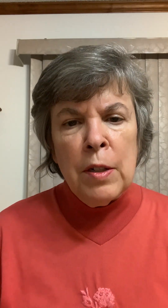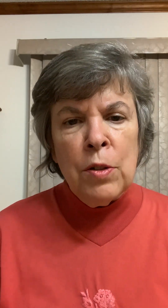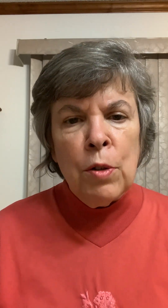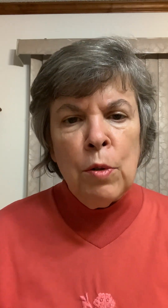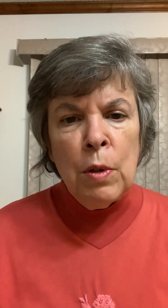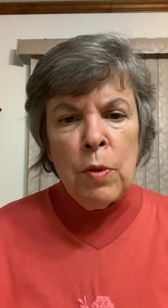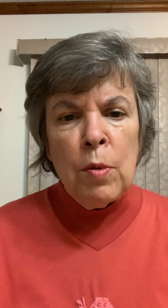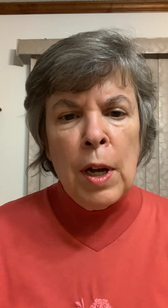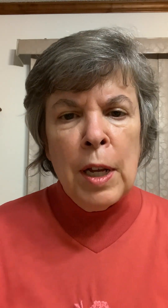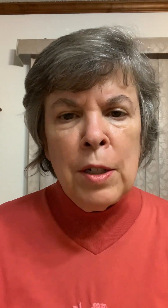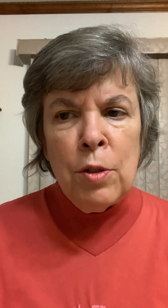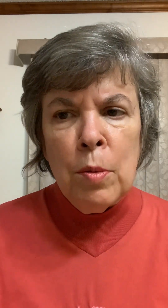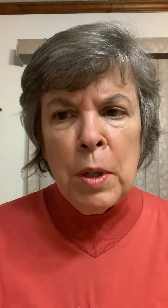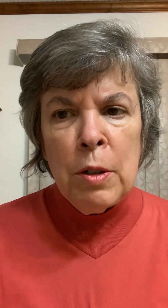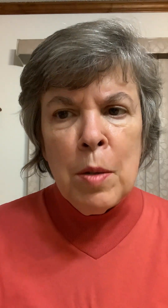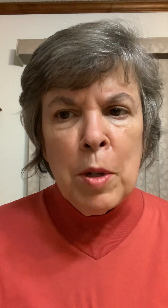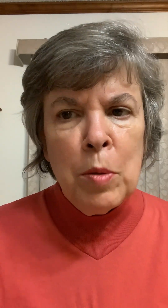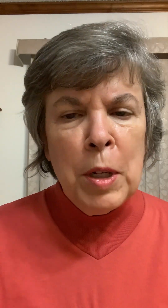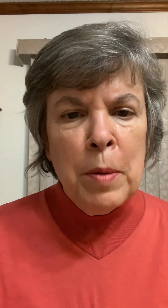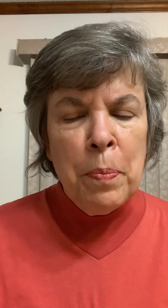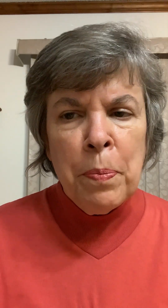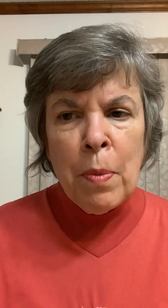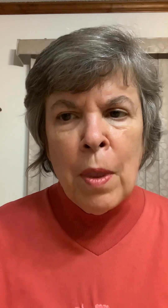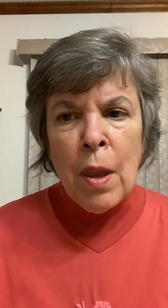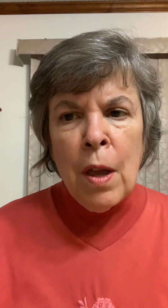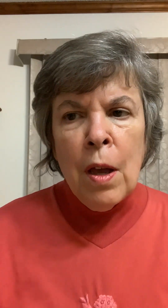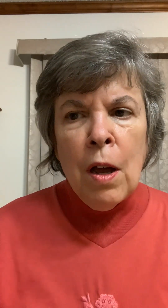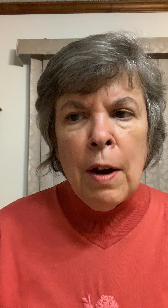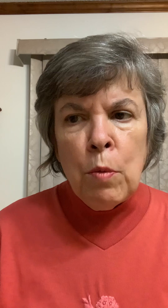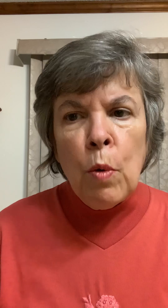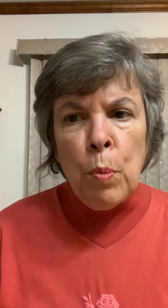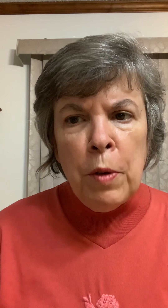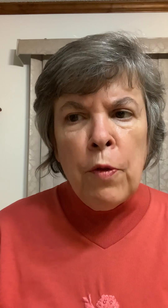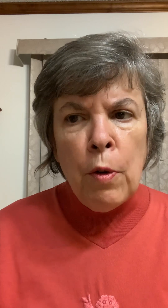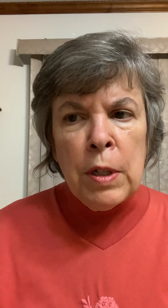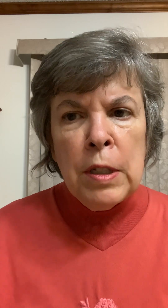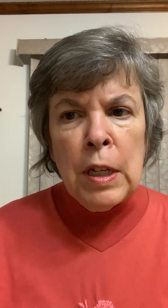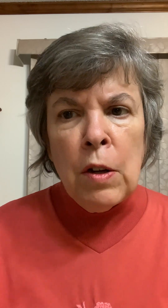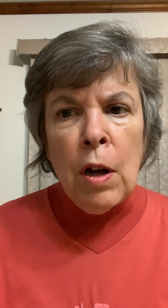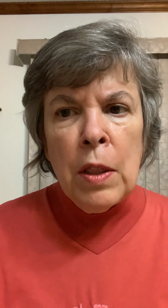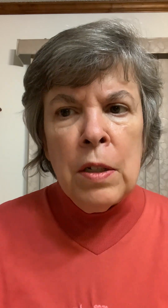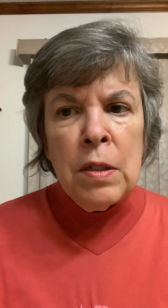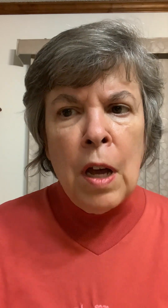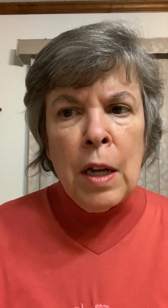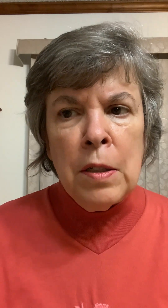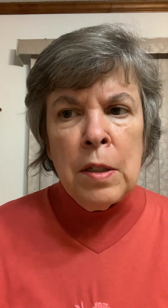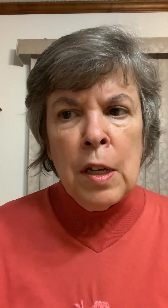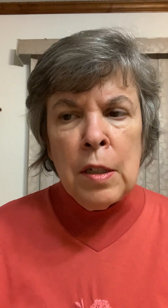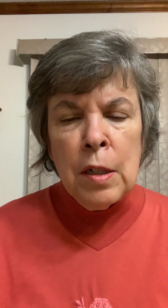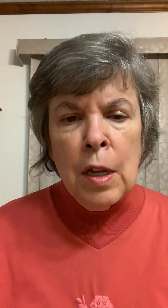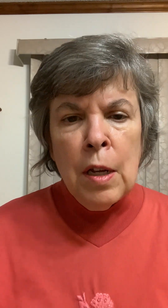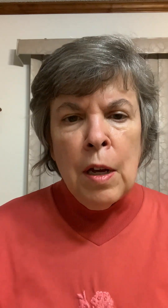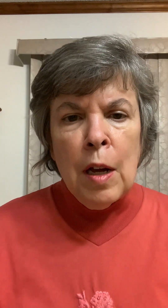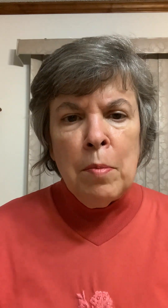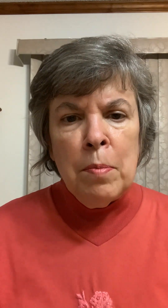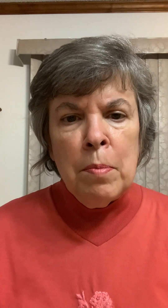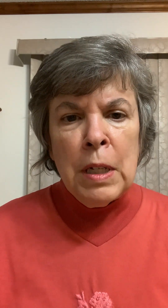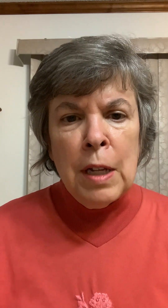so if you're right-handed, you mirror image me. All right, we'll be focusing on the signs that my sign